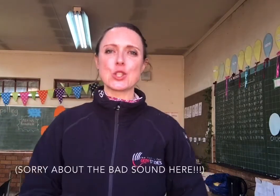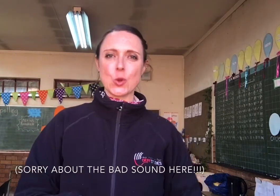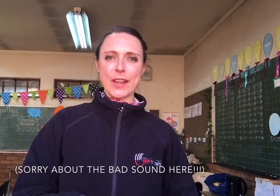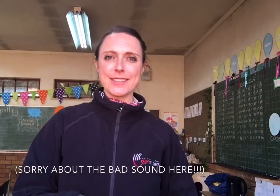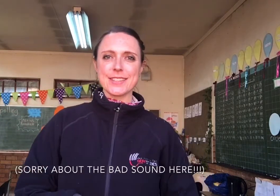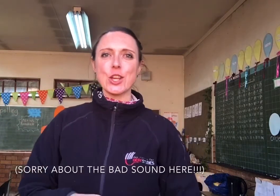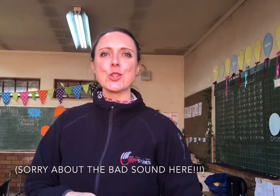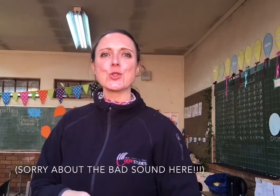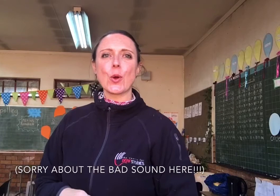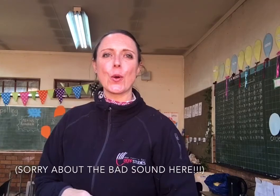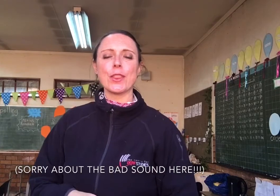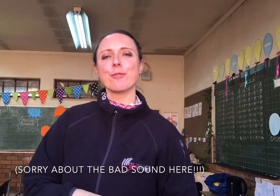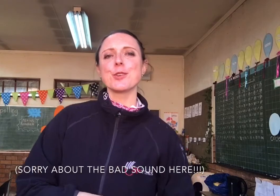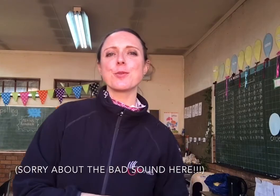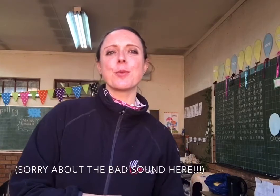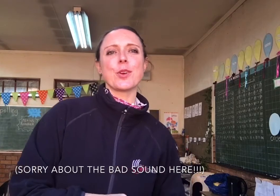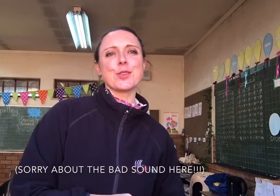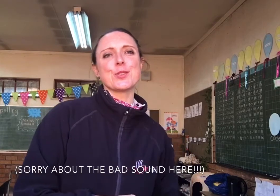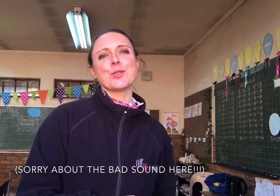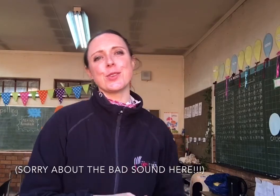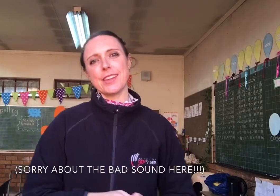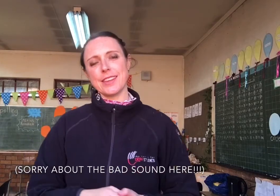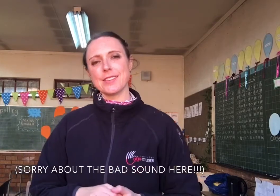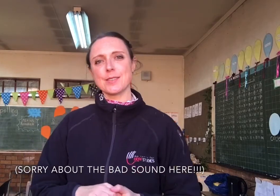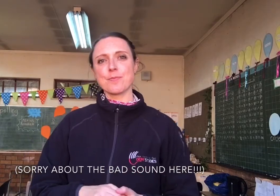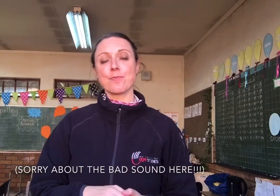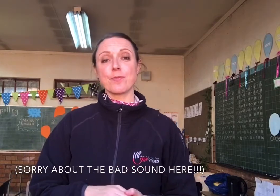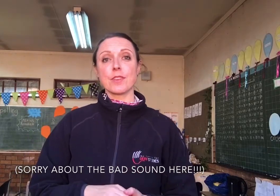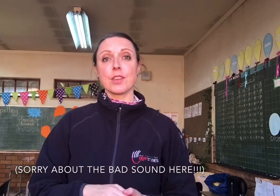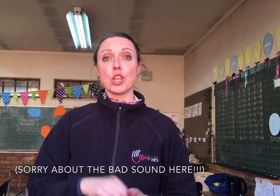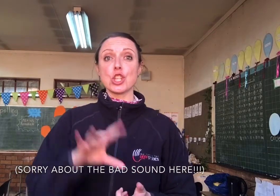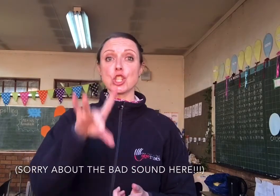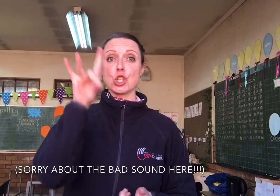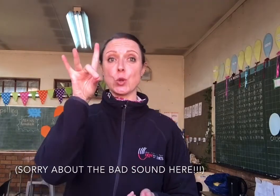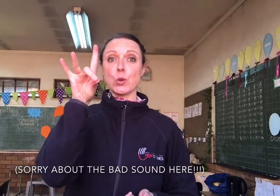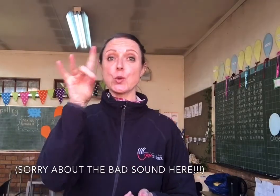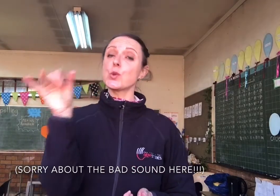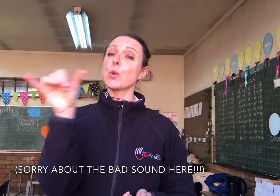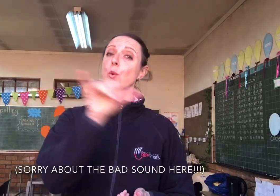choice. So the first one we're going to do is choose which.